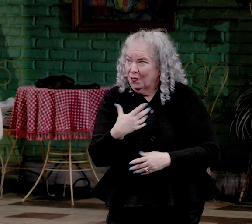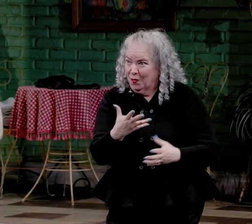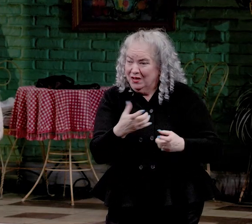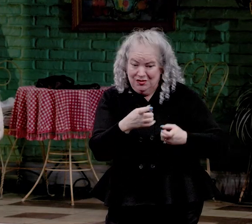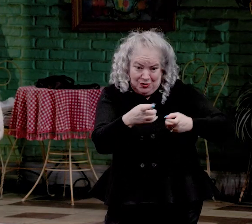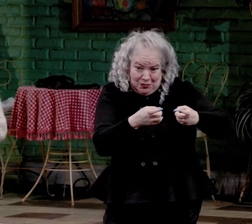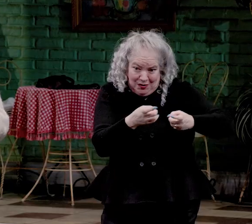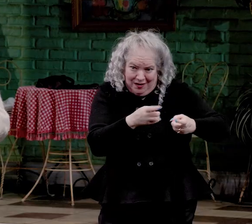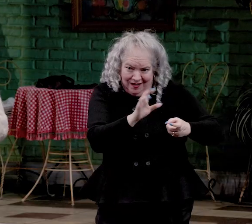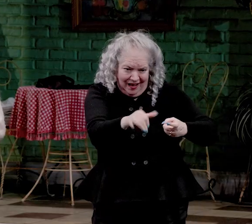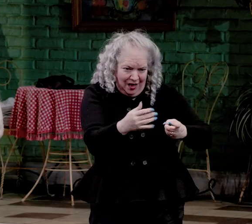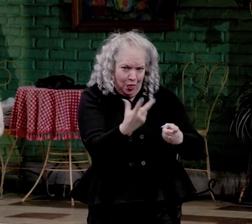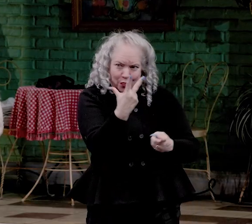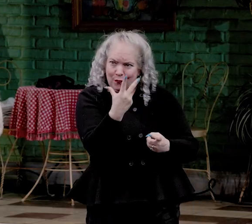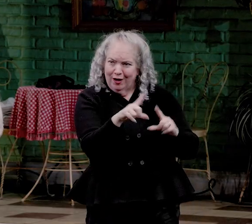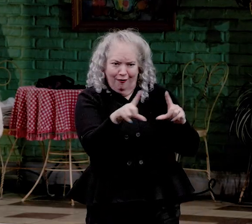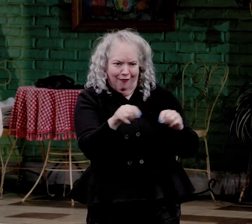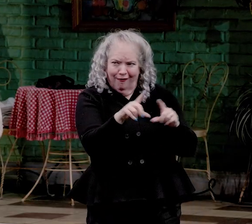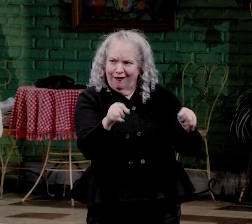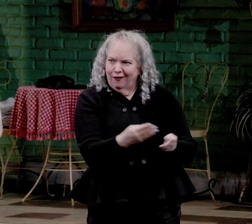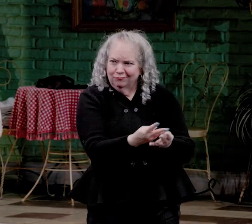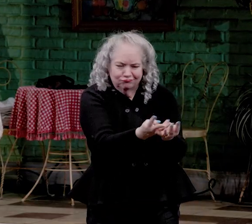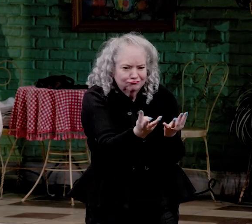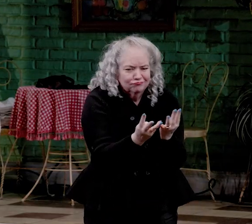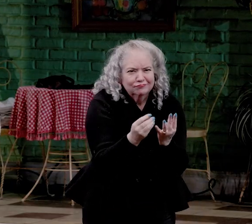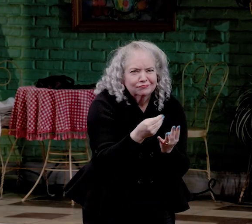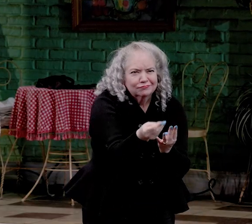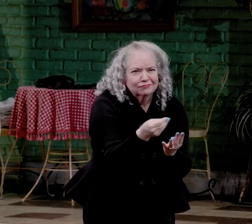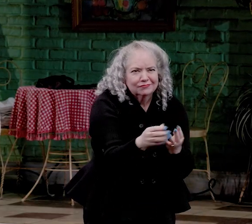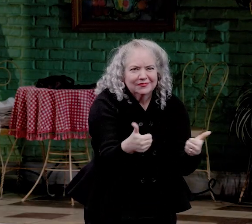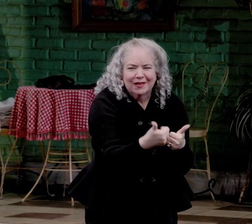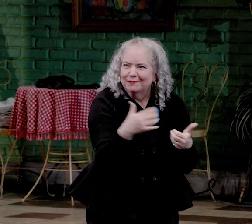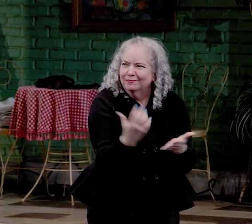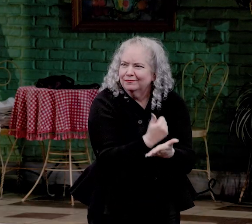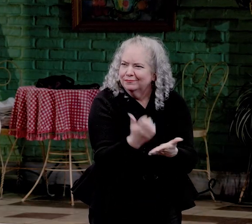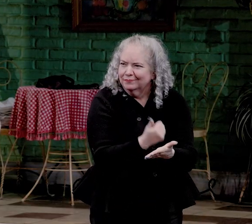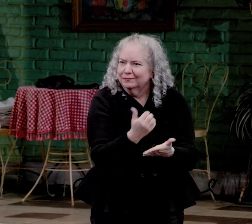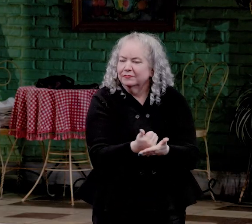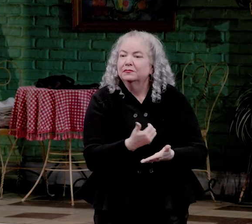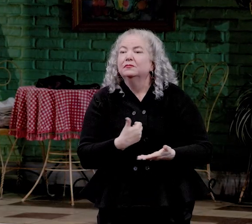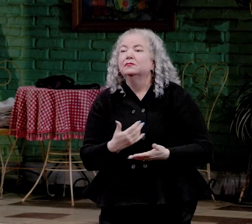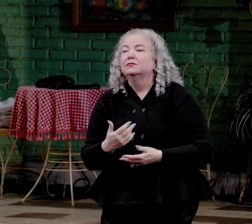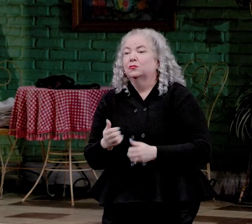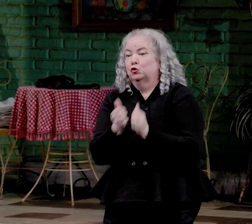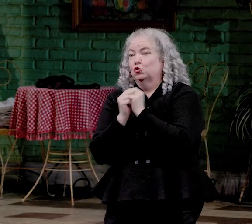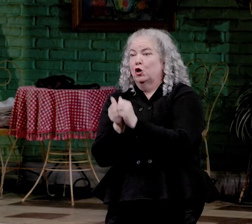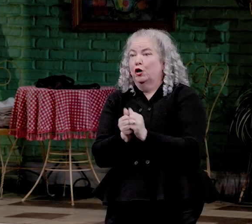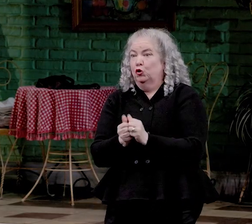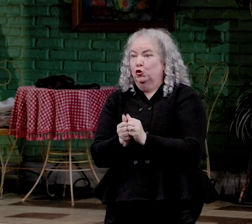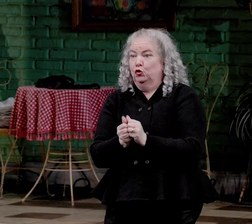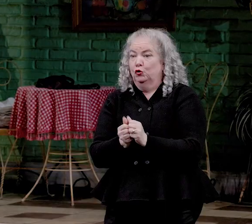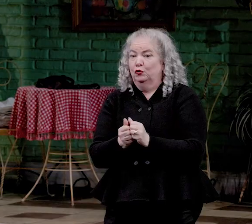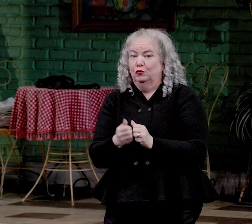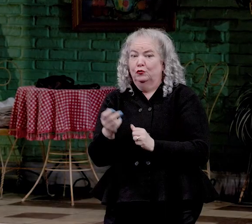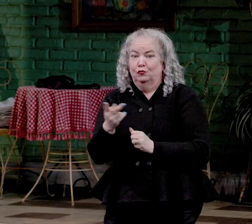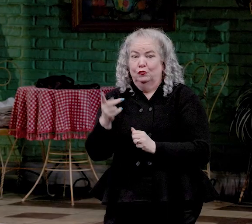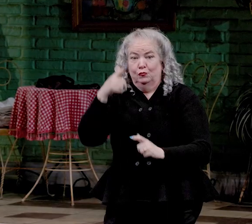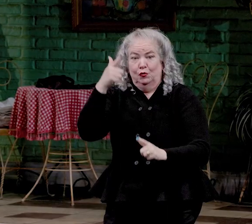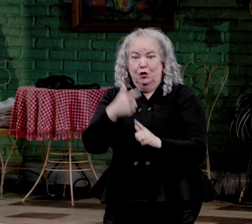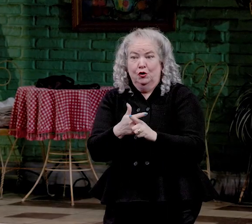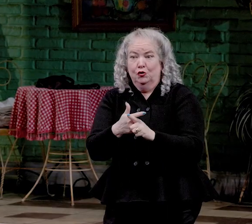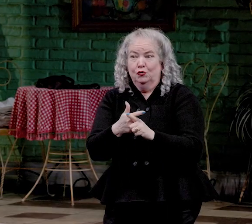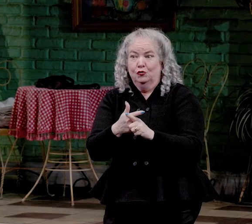of Three-Card Monte, as you just heard about. And together they are what I like to call brothers in